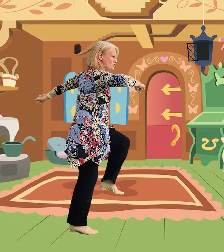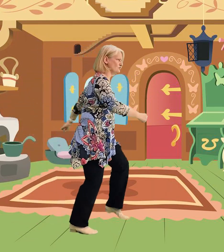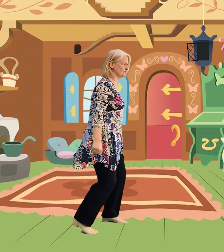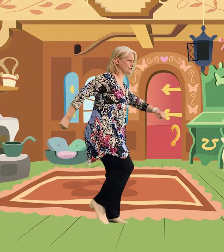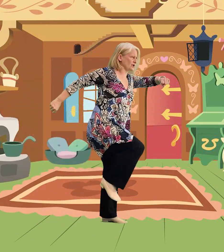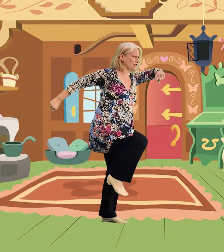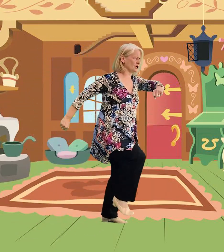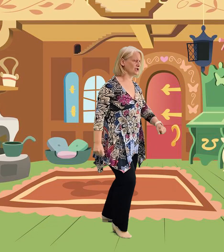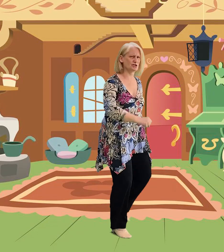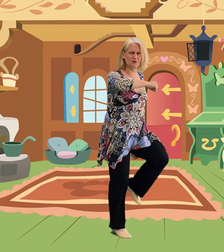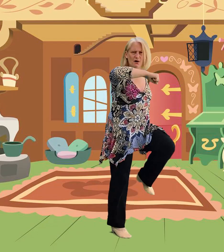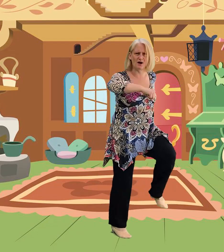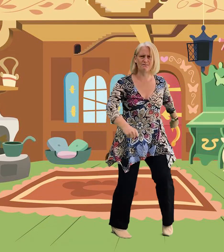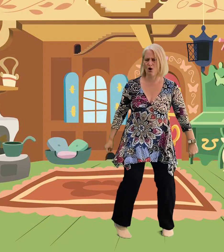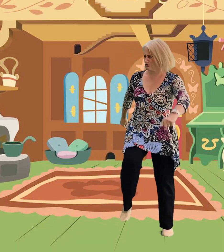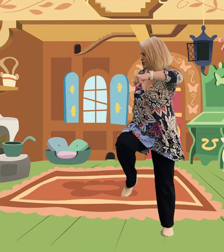Who's eaten my porridge?